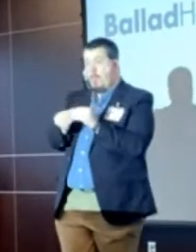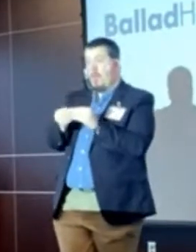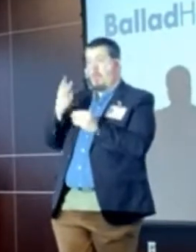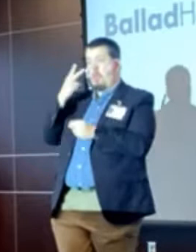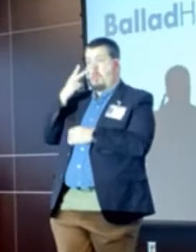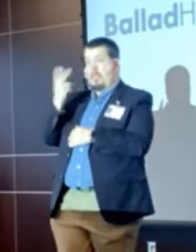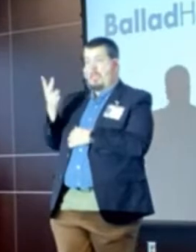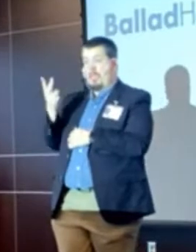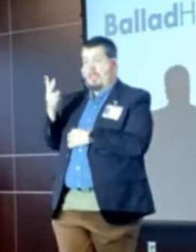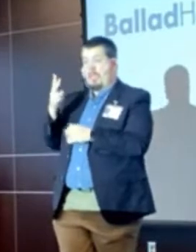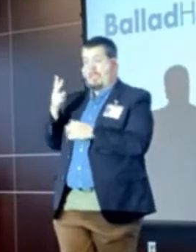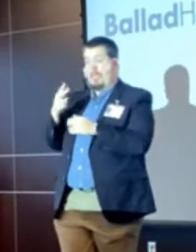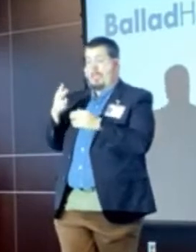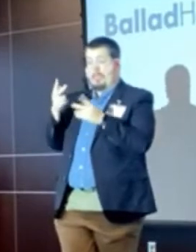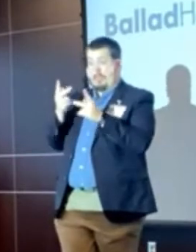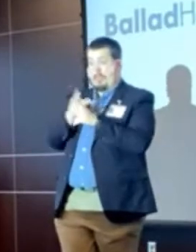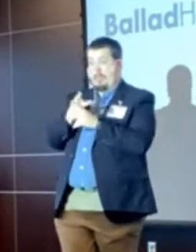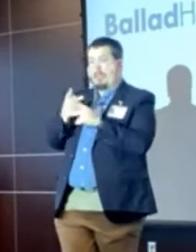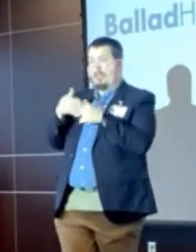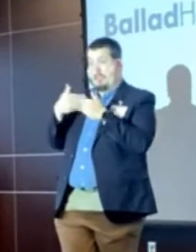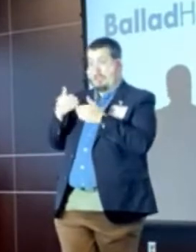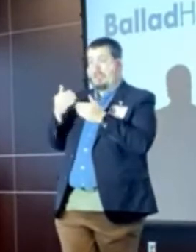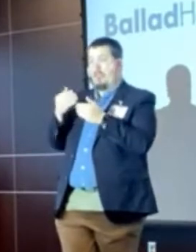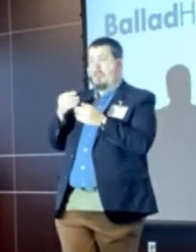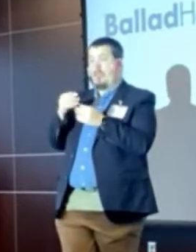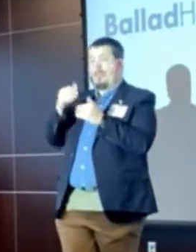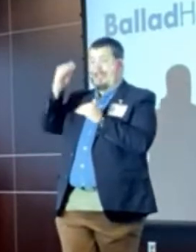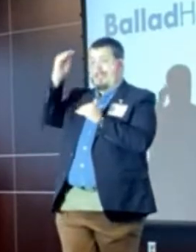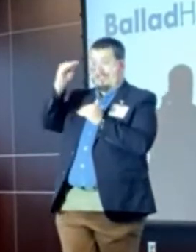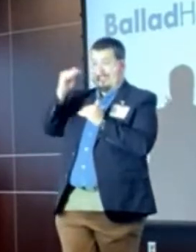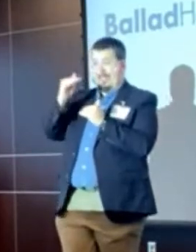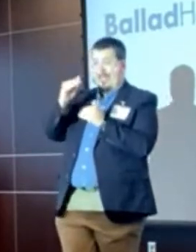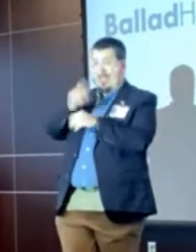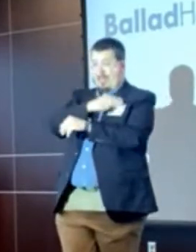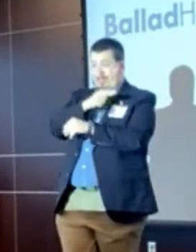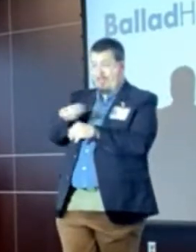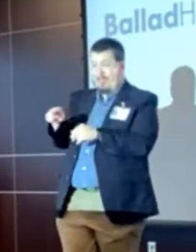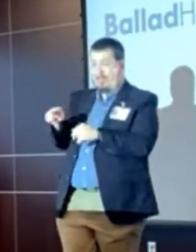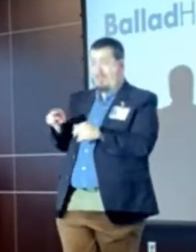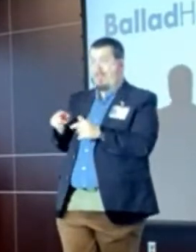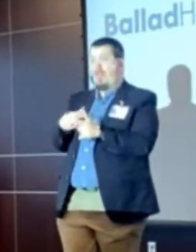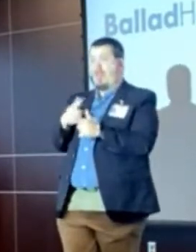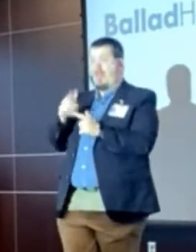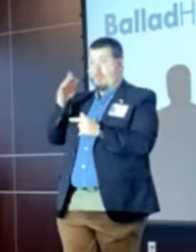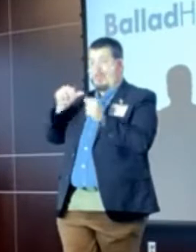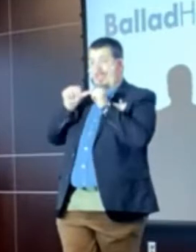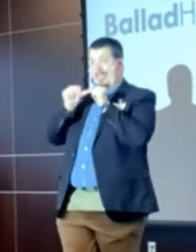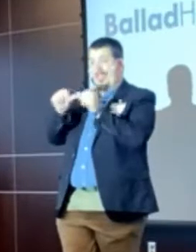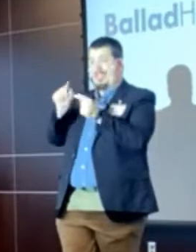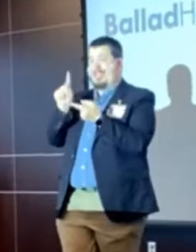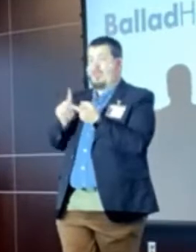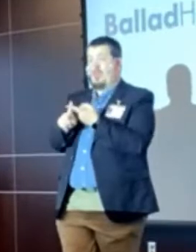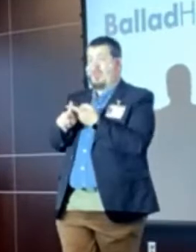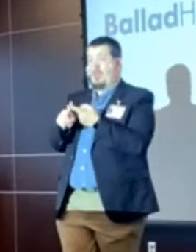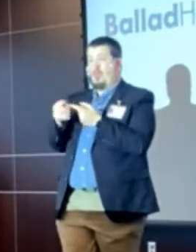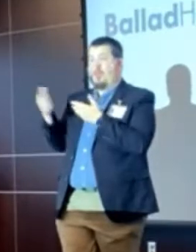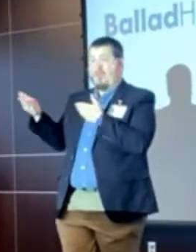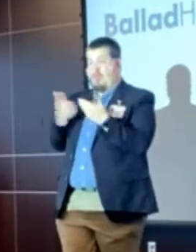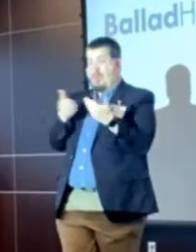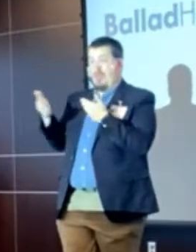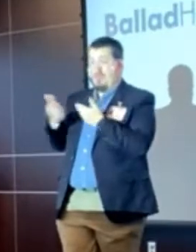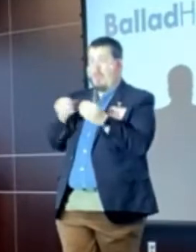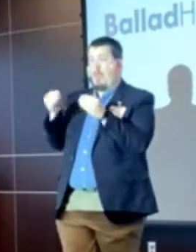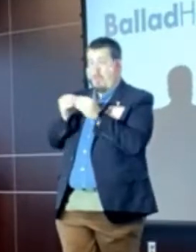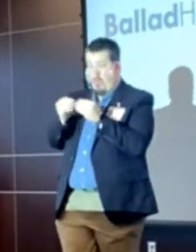we see continued meaningful decrease in hospitalizations, we will continue to bring back more and